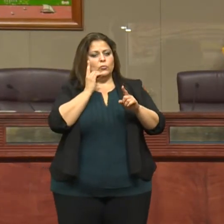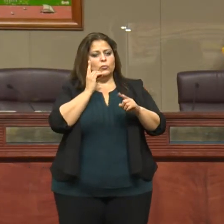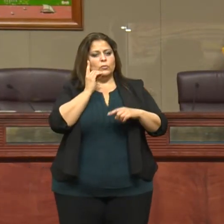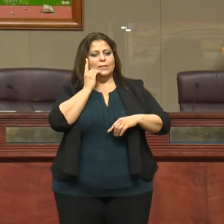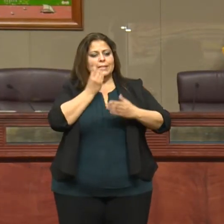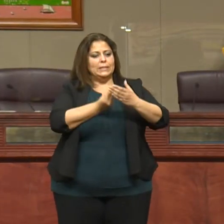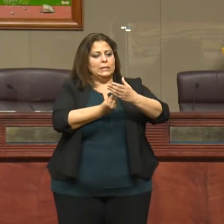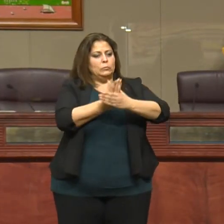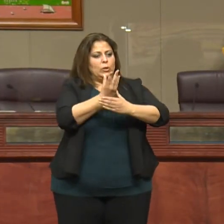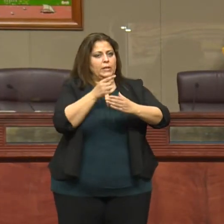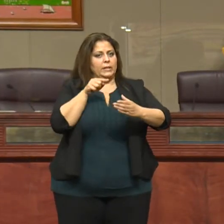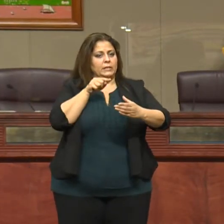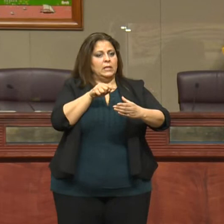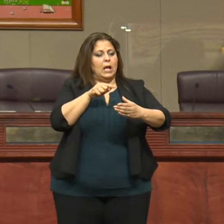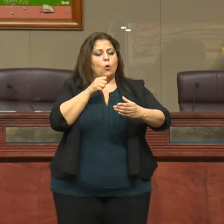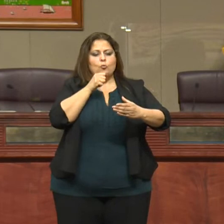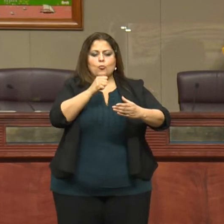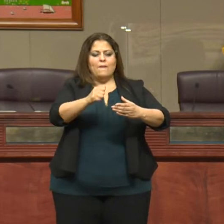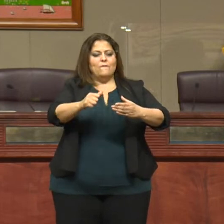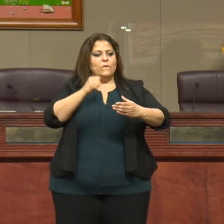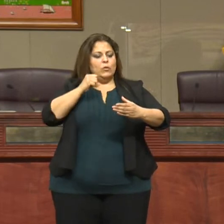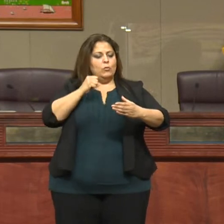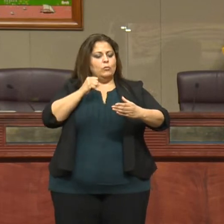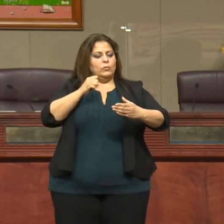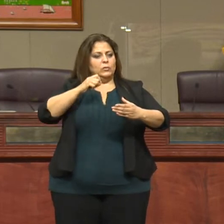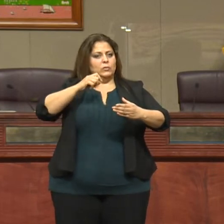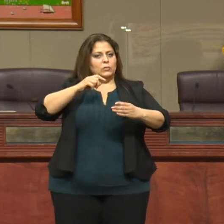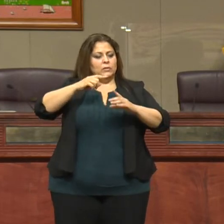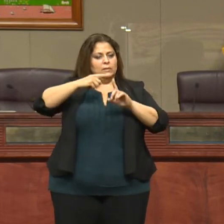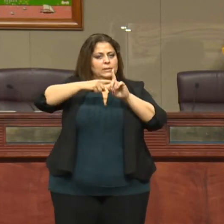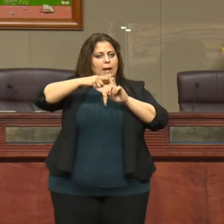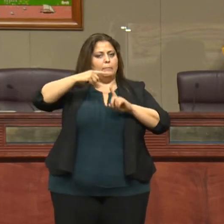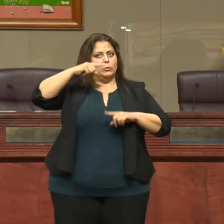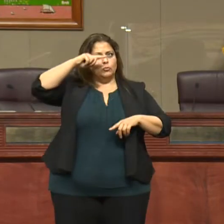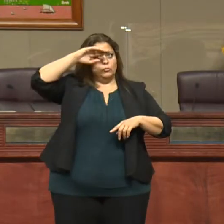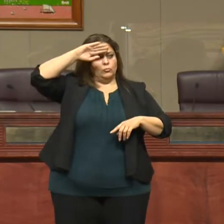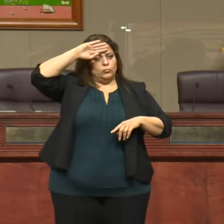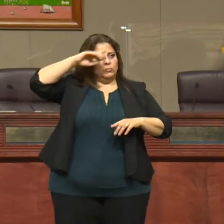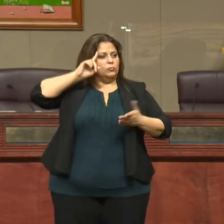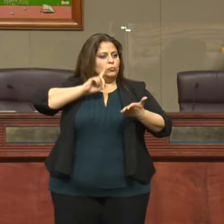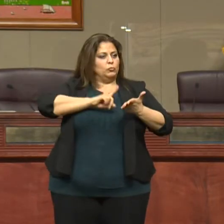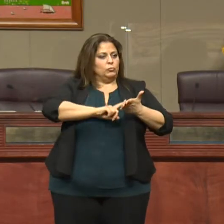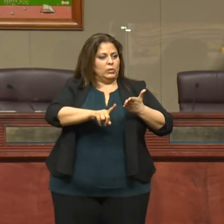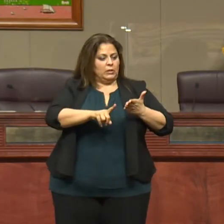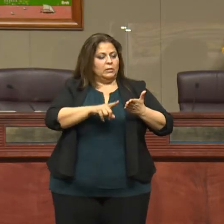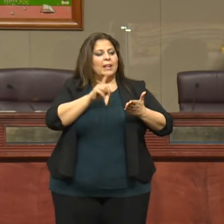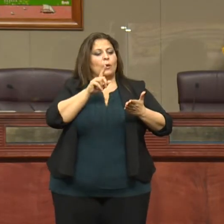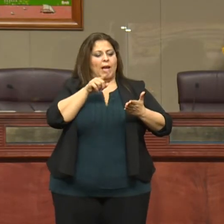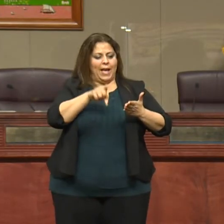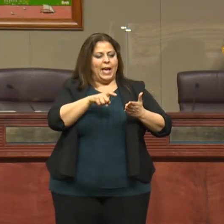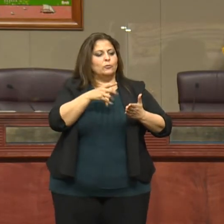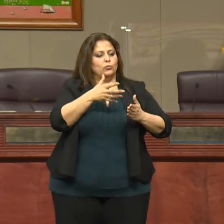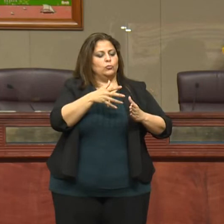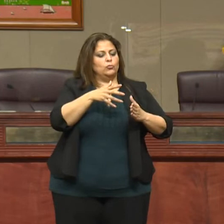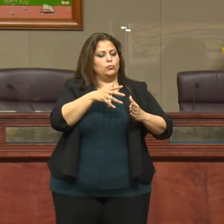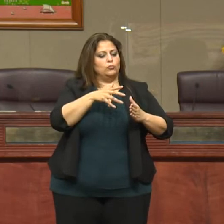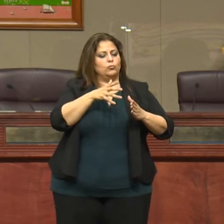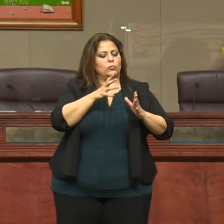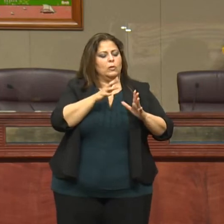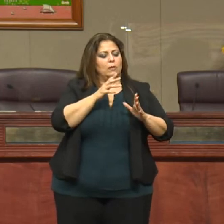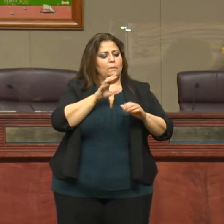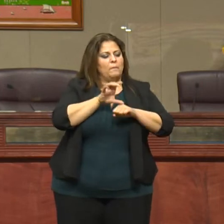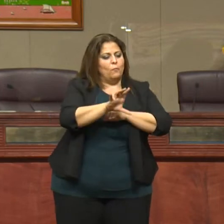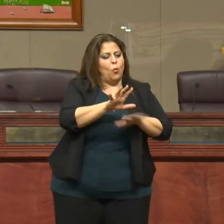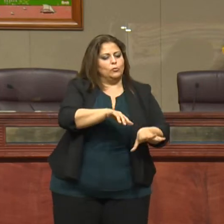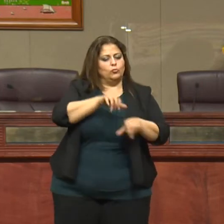to do a temperature check. Now that we are through spring break and through the Easter holiday, are you guys still